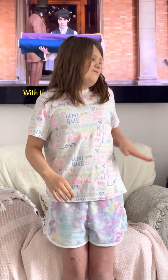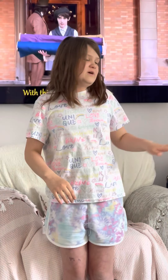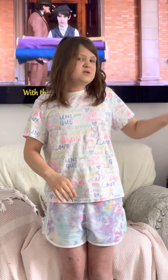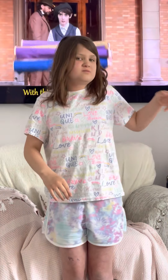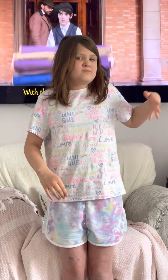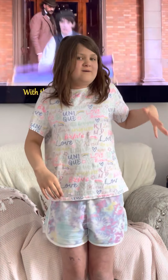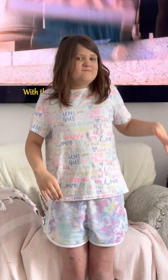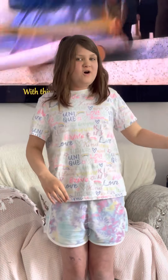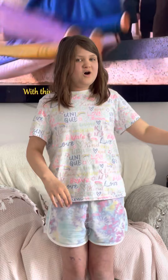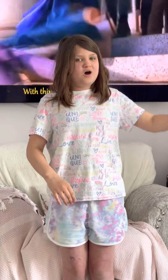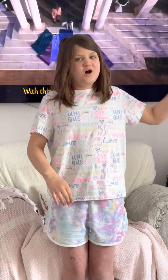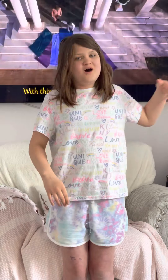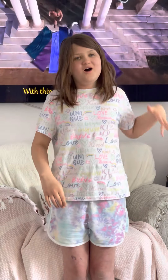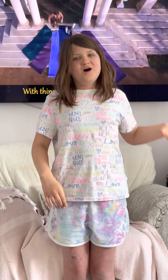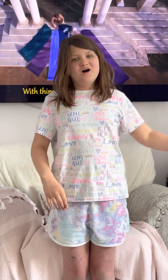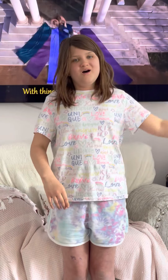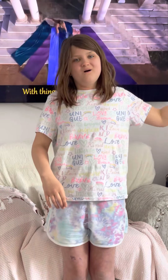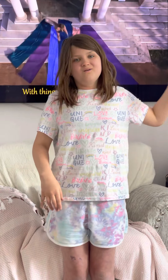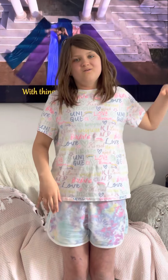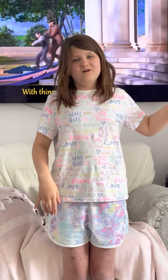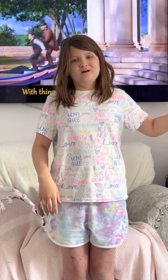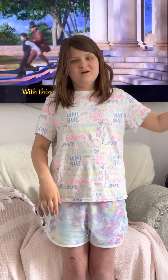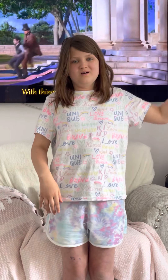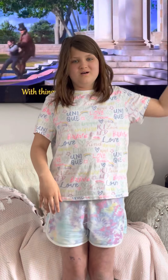things from far away.